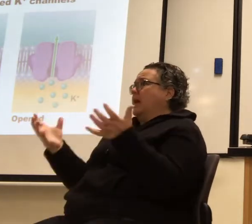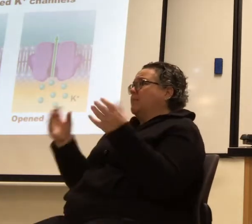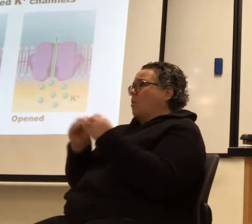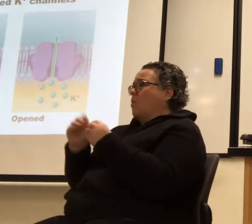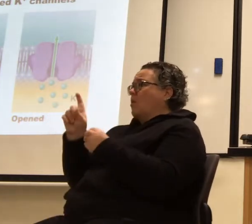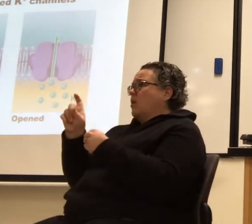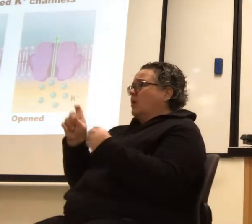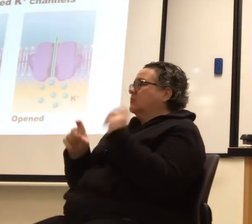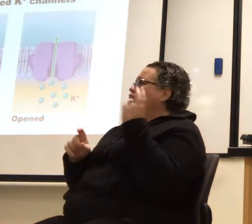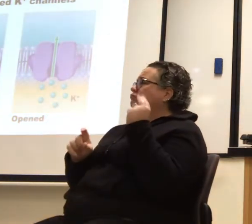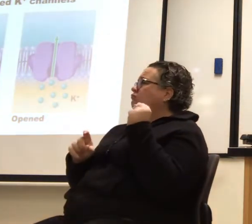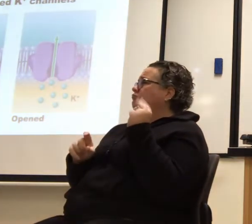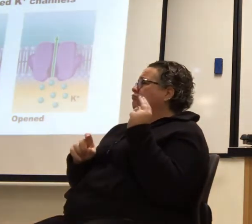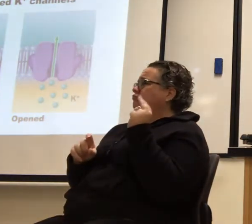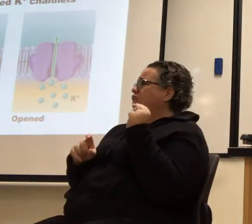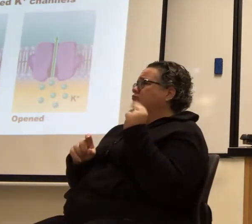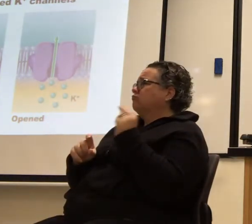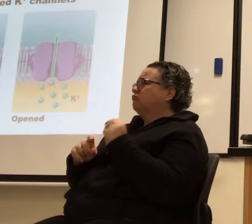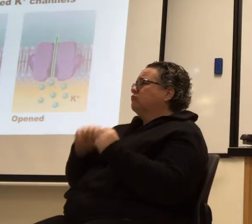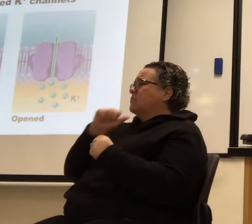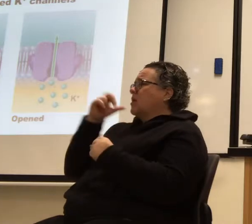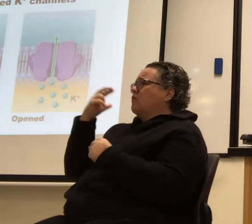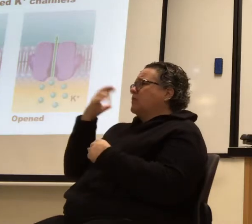No, that's not necessarily the reason why there's so many more.